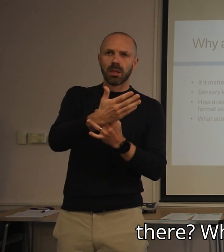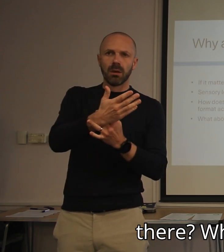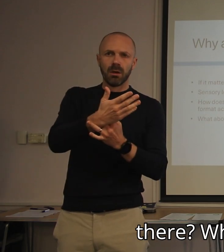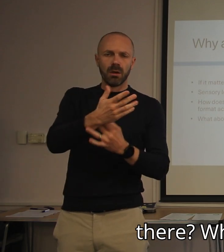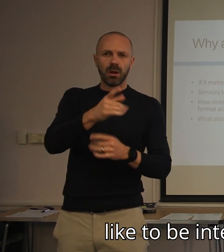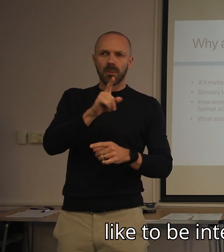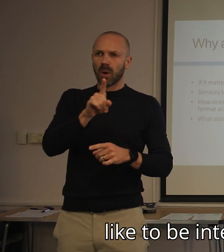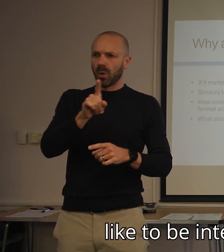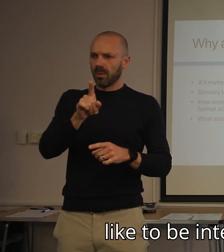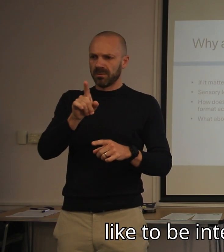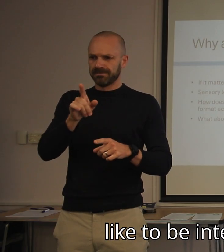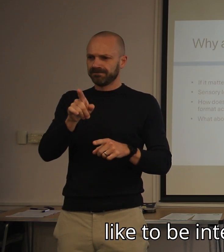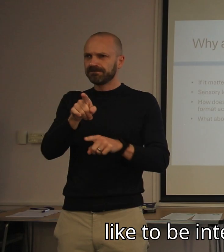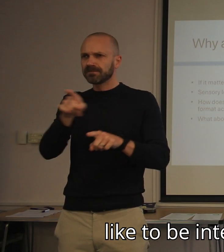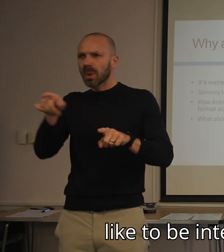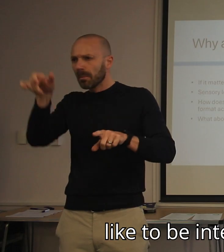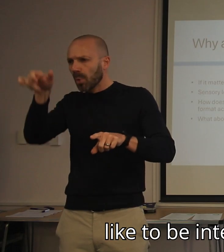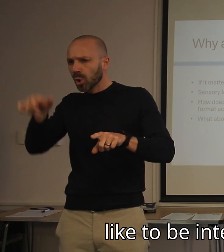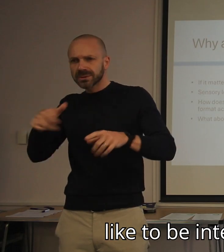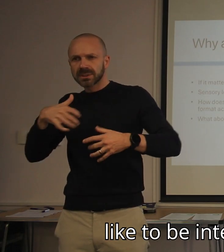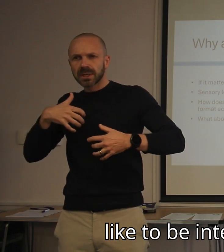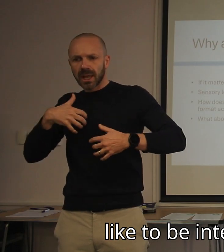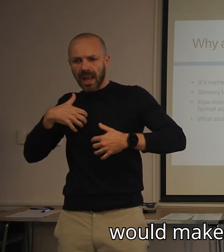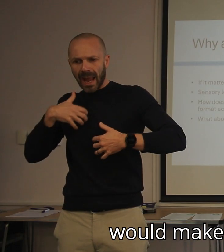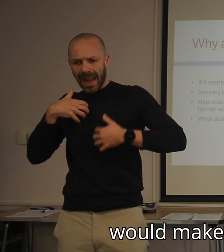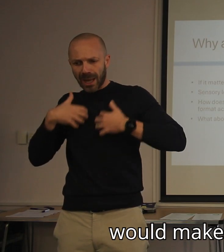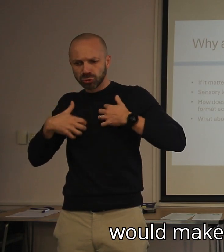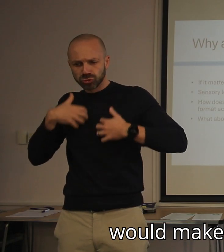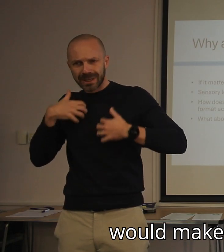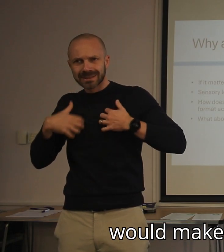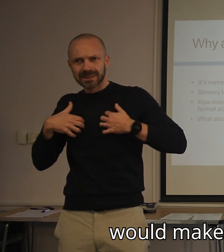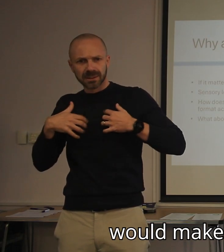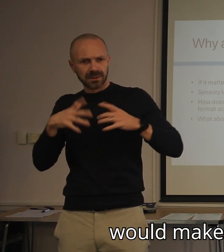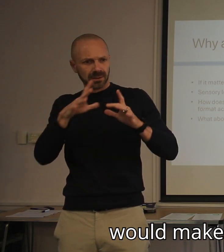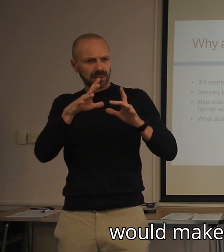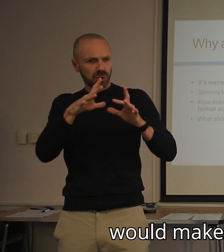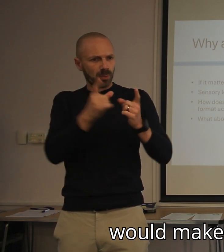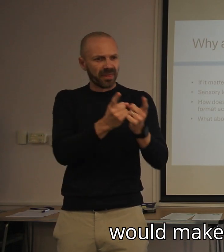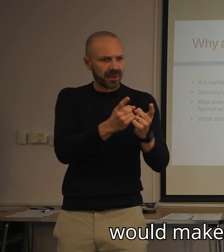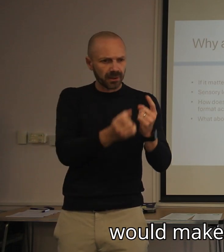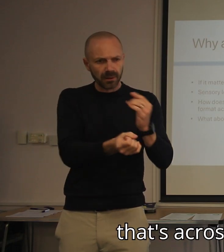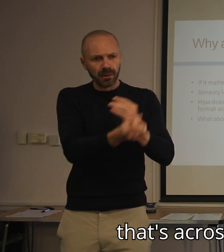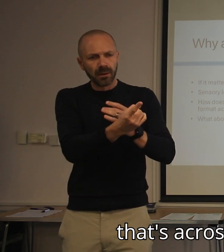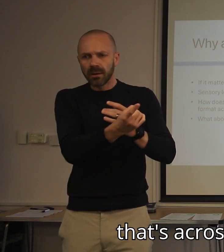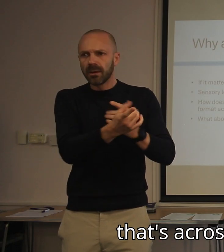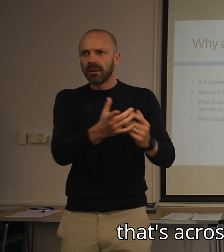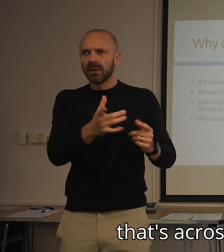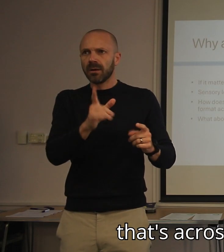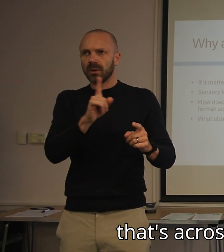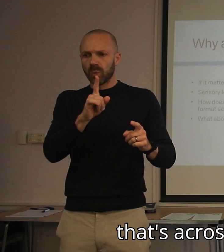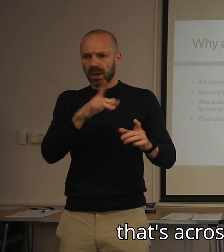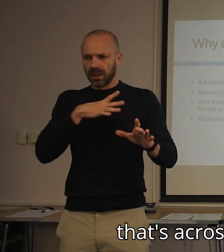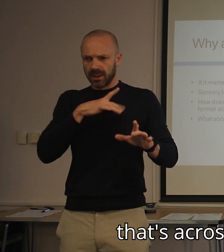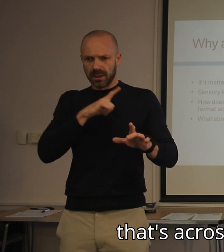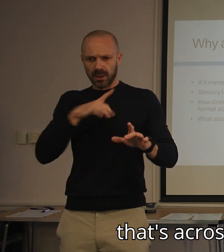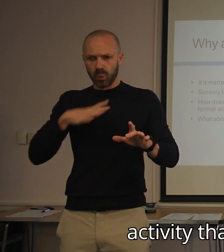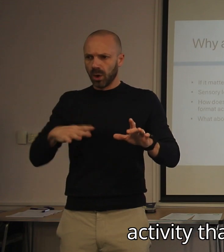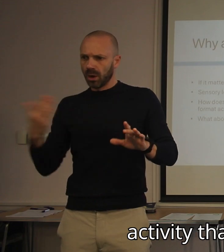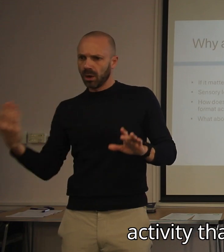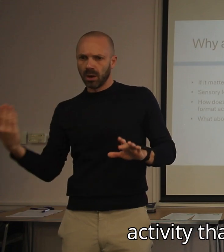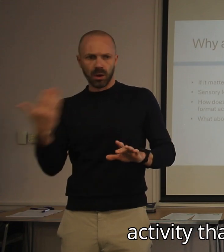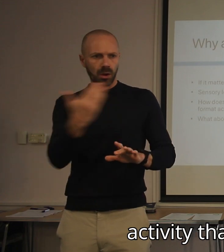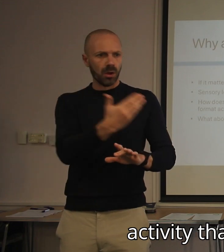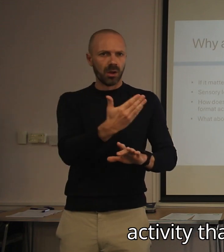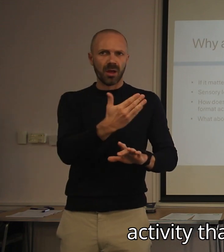of person would like to be interested in something? What would make them want to go to it? And that's across the board for any sort